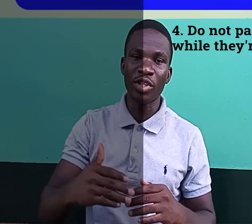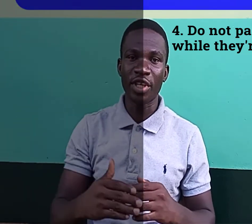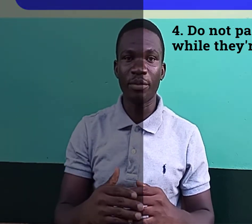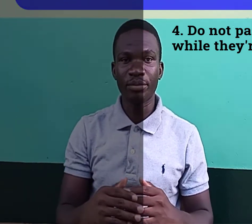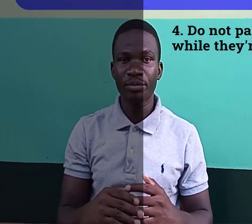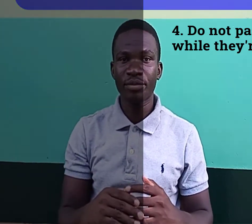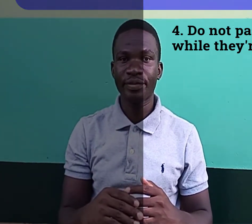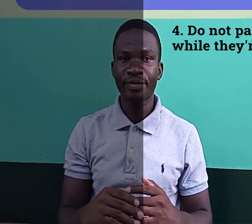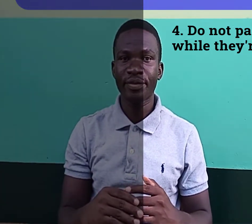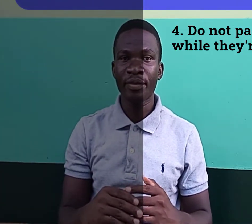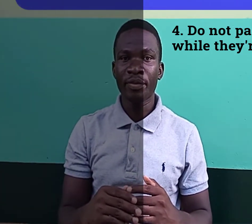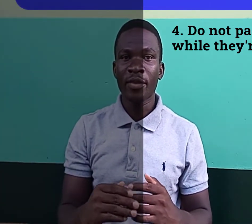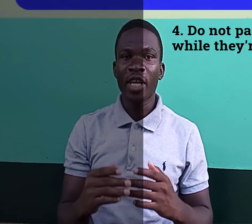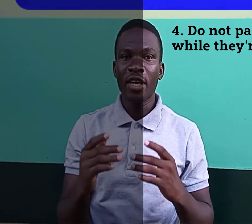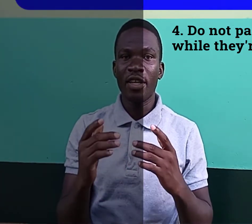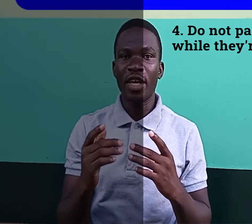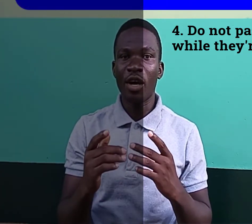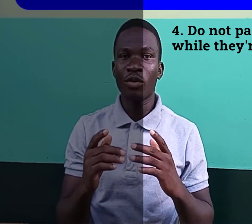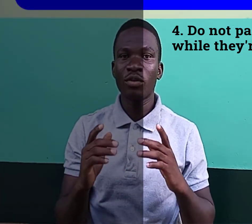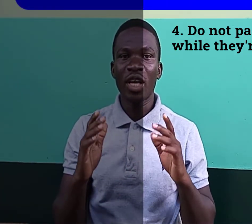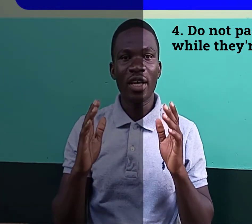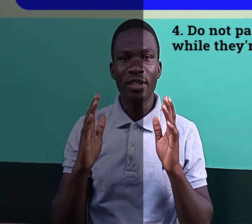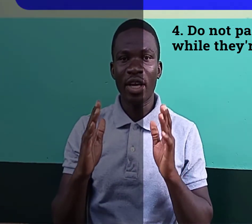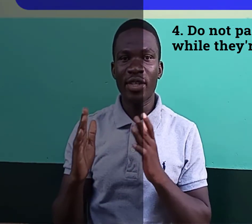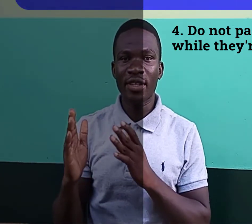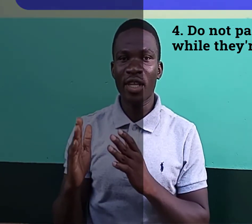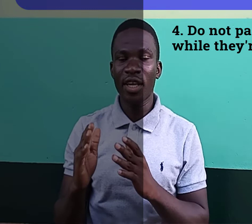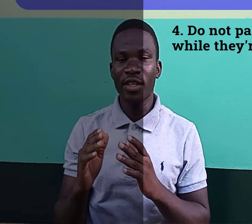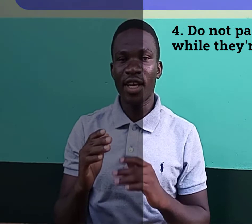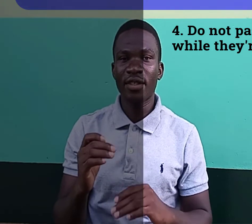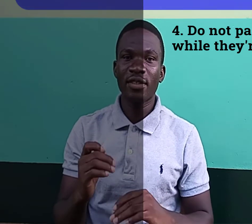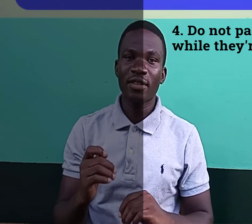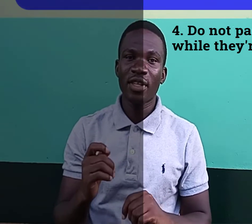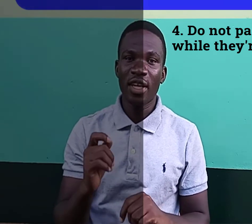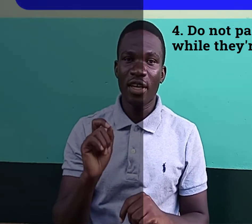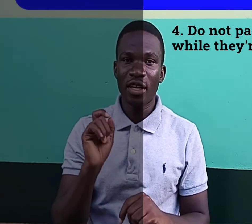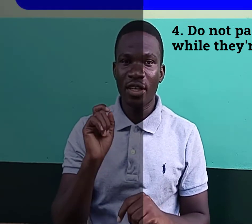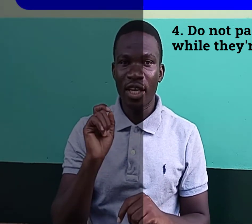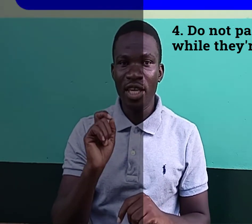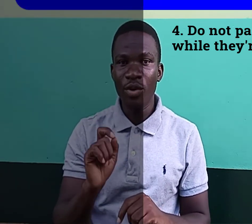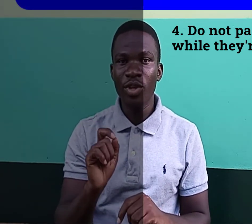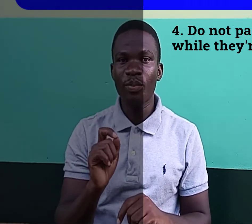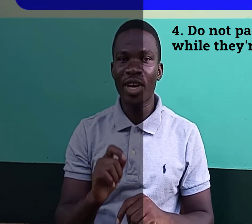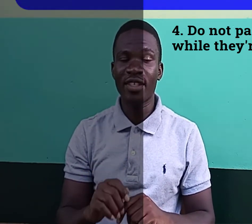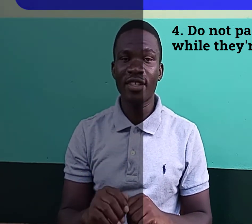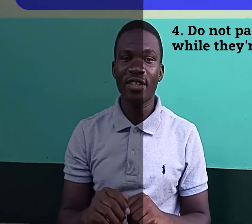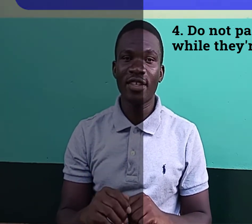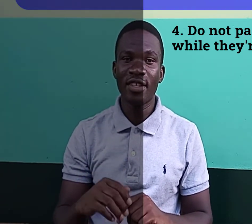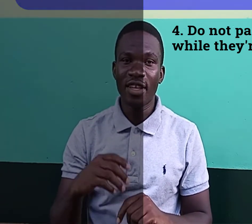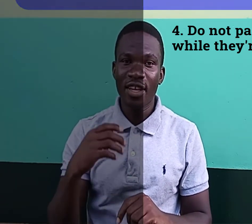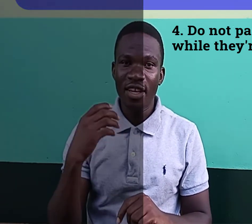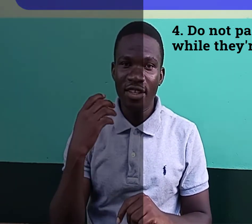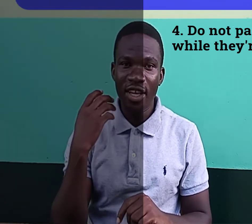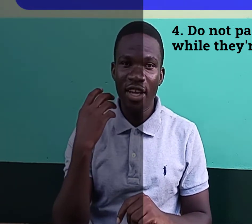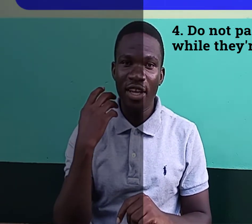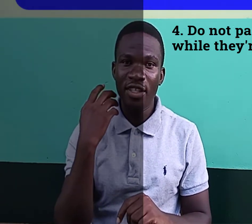them. Now, there is a saying that the hearing impaired, they